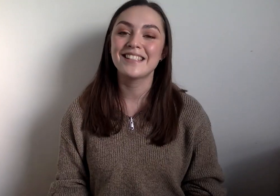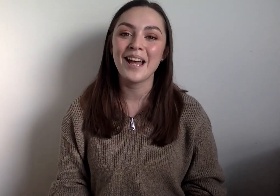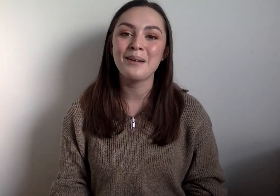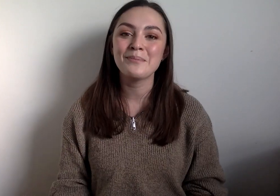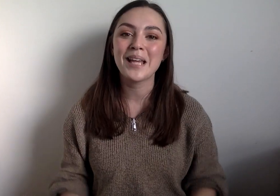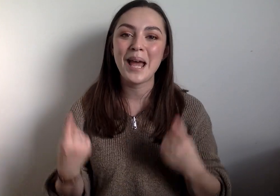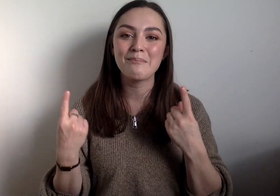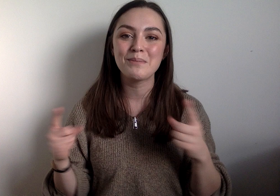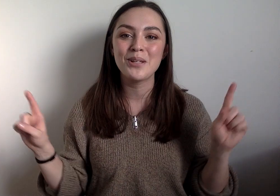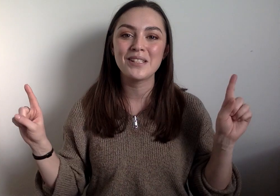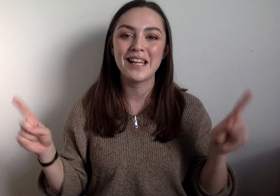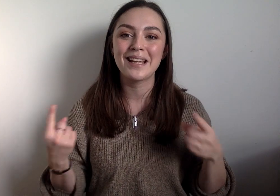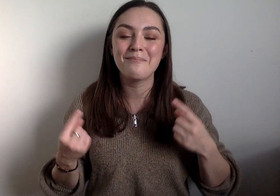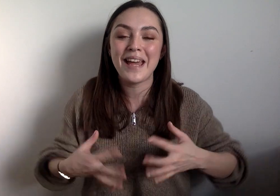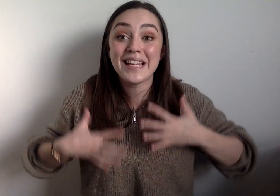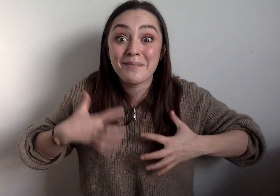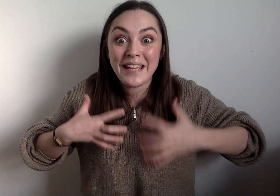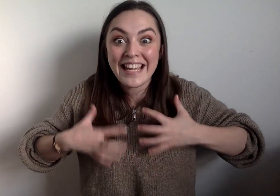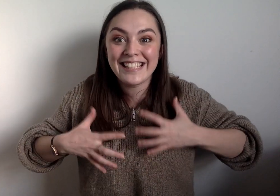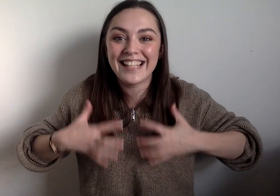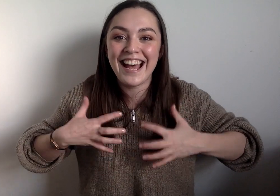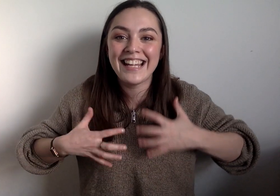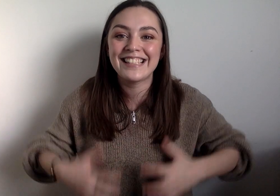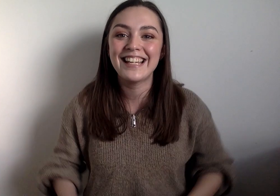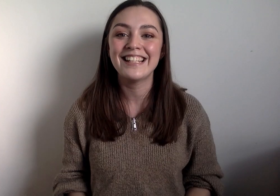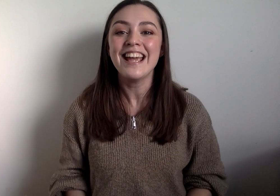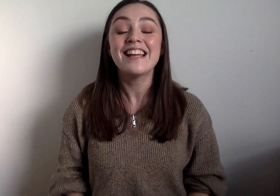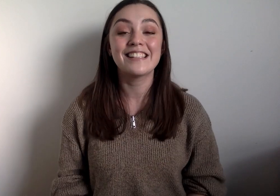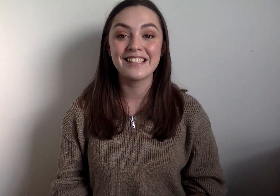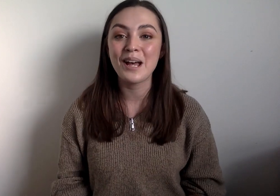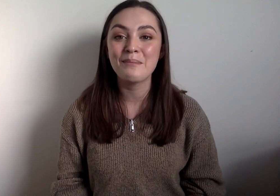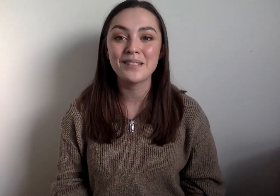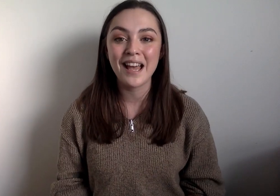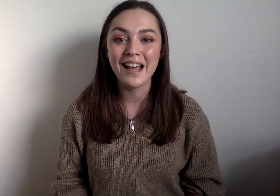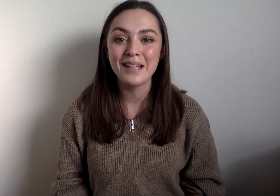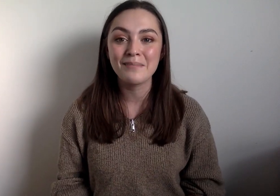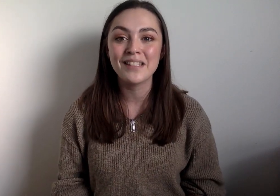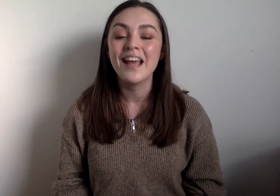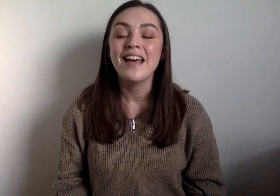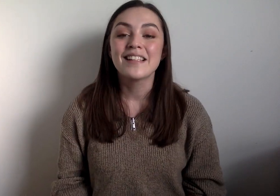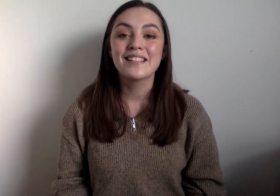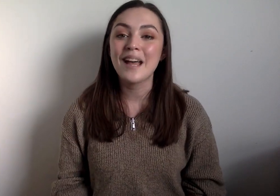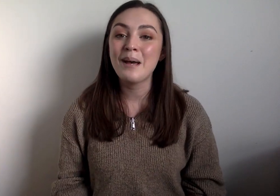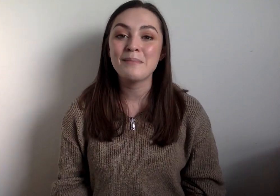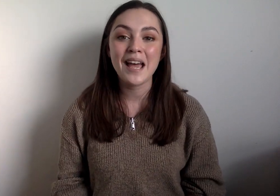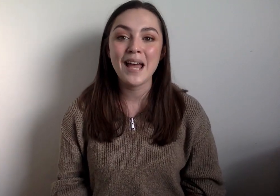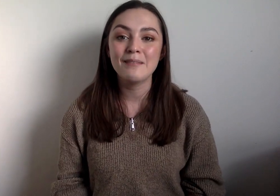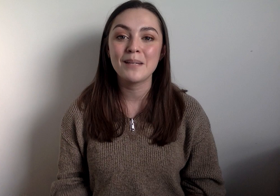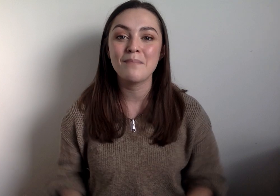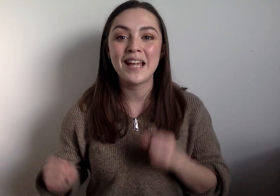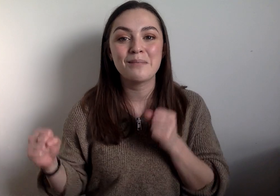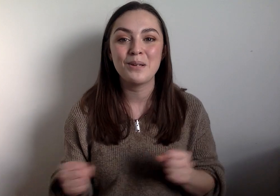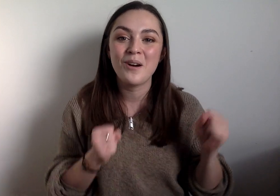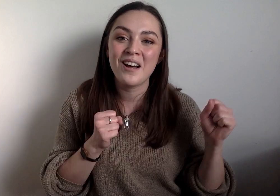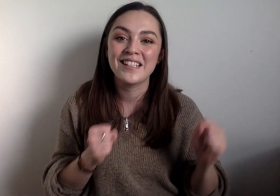sometimes music makes me excited. And sometimes, sometimes it makes me wanna